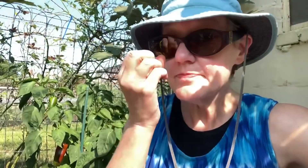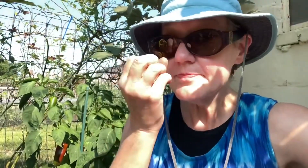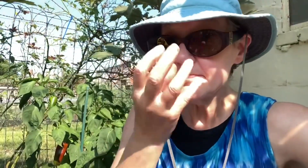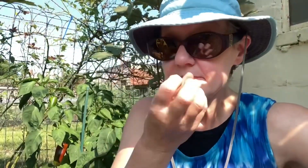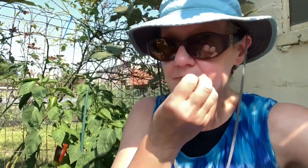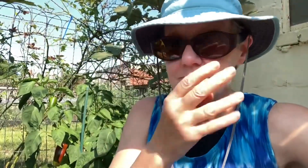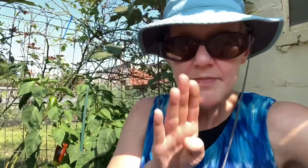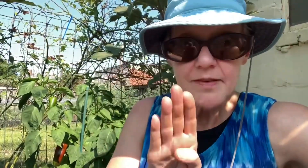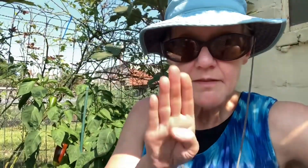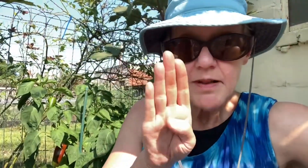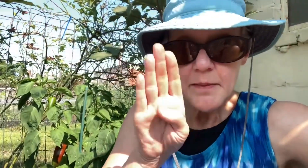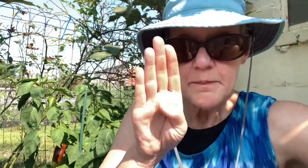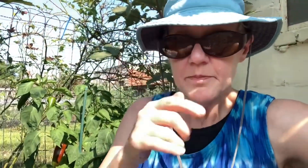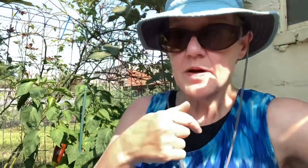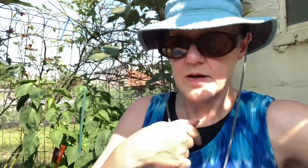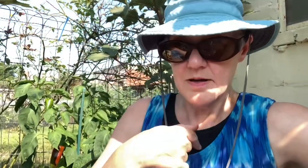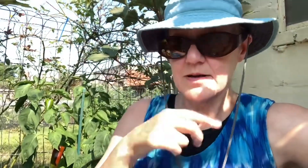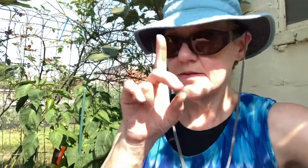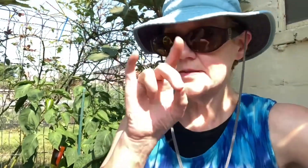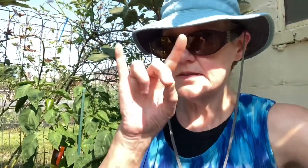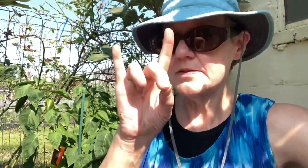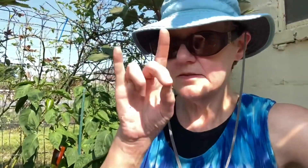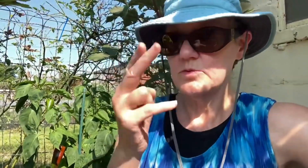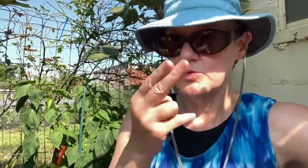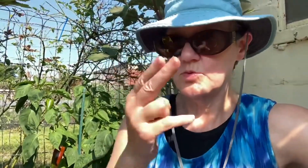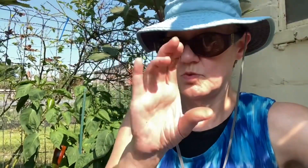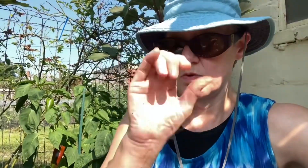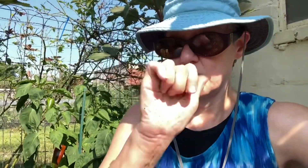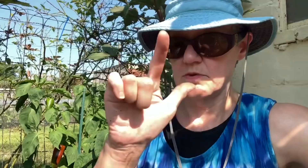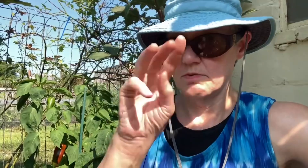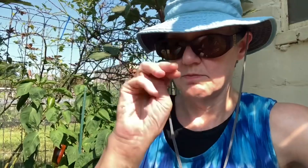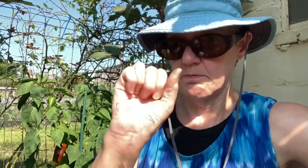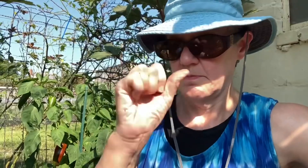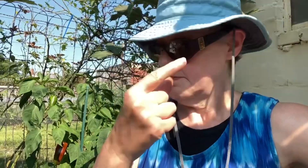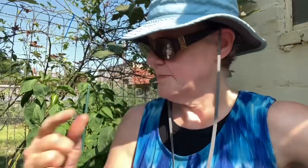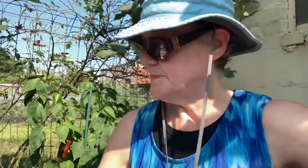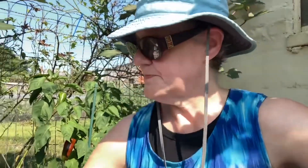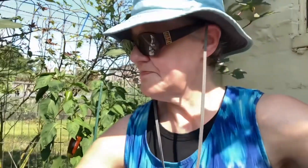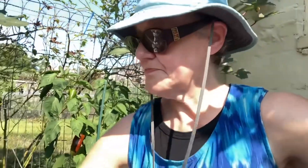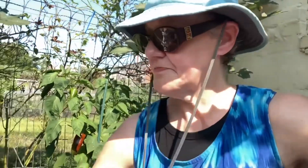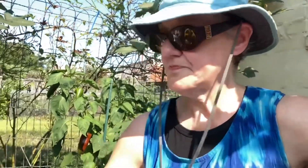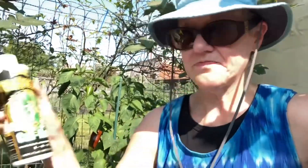But when flowers were developing, I did water in some cow mag.